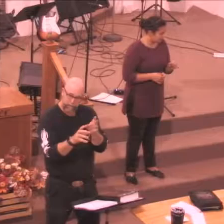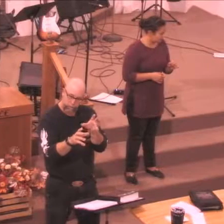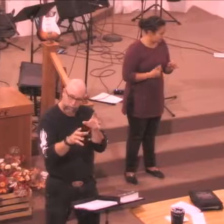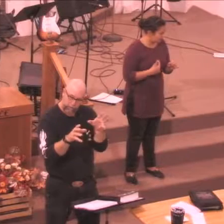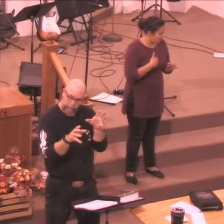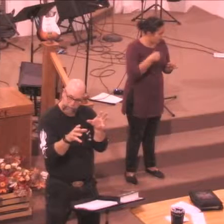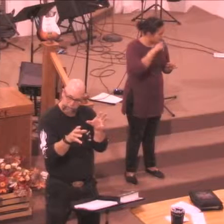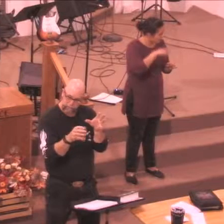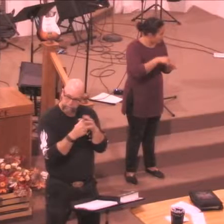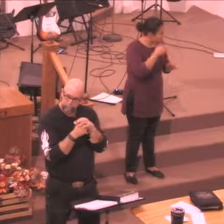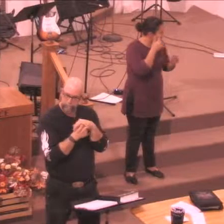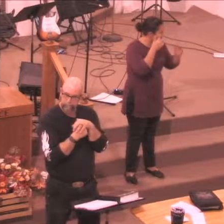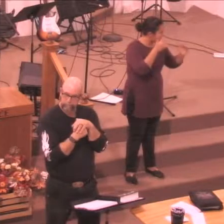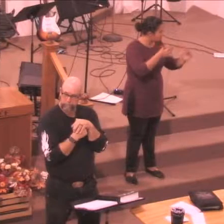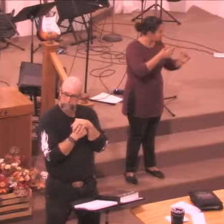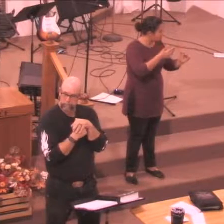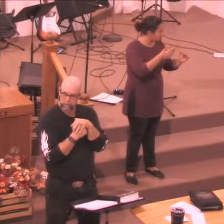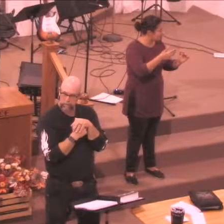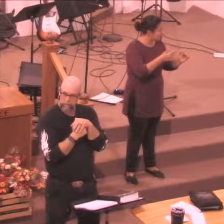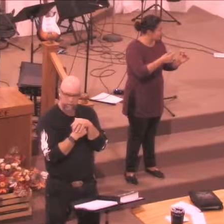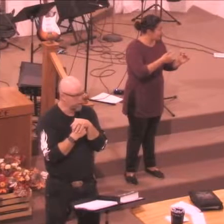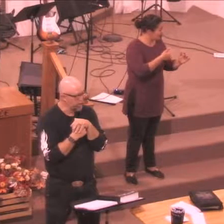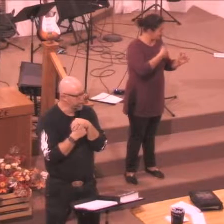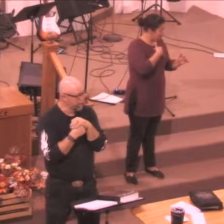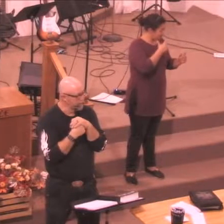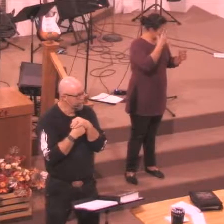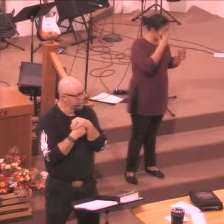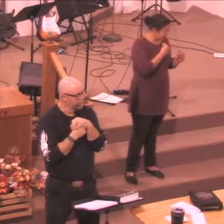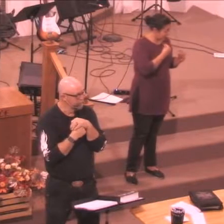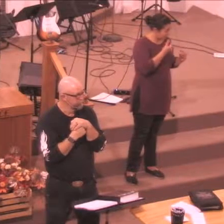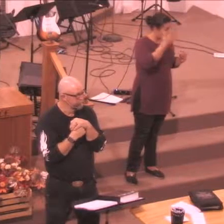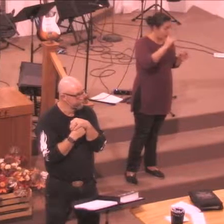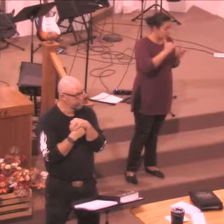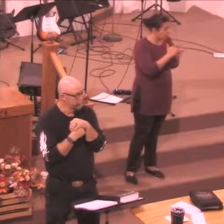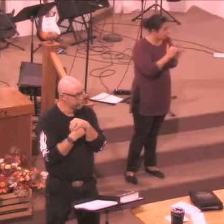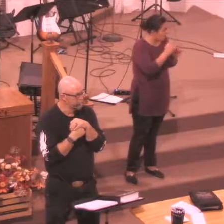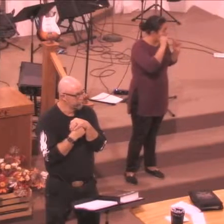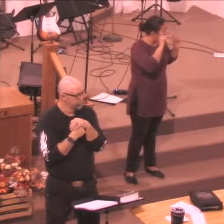that God can wake me up and talk to me.